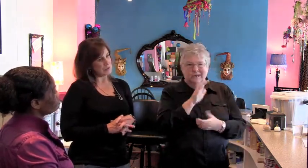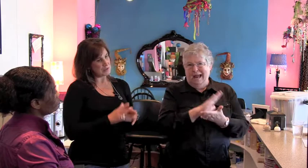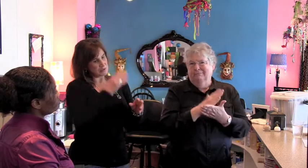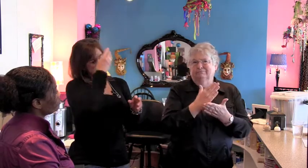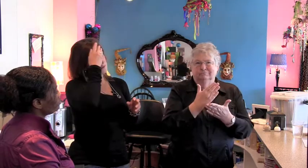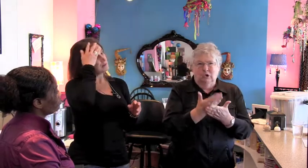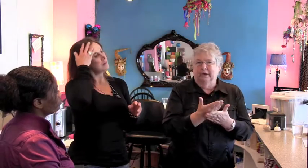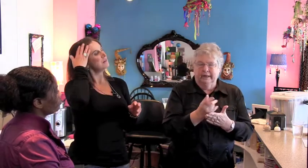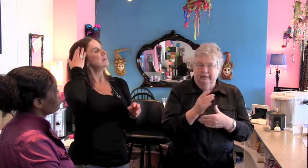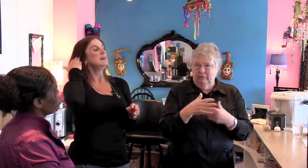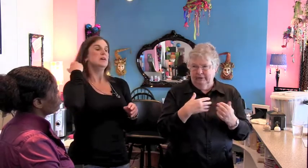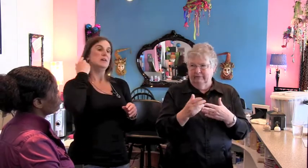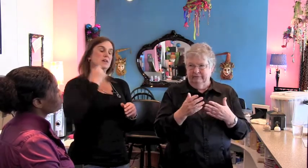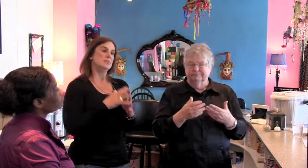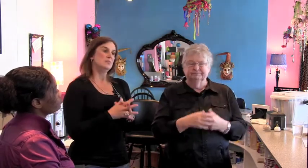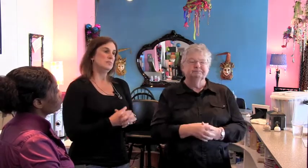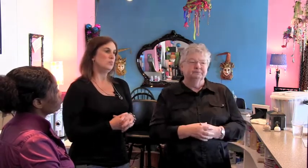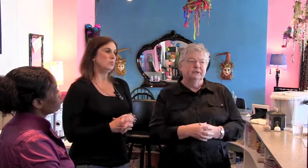So